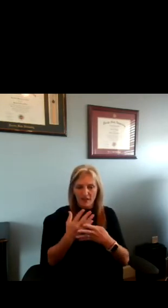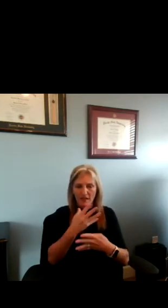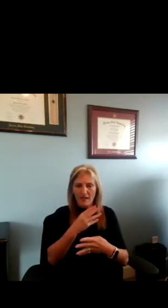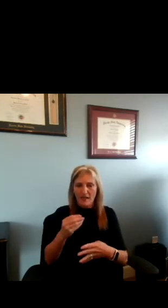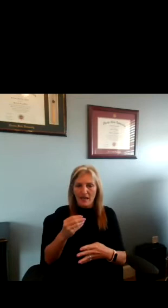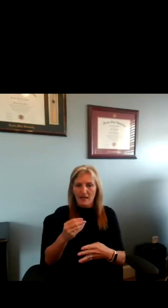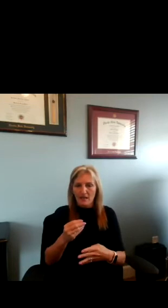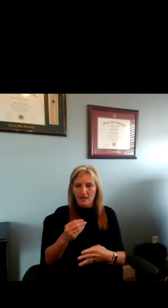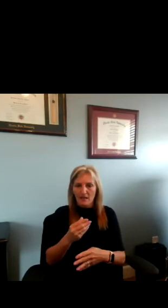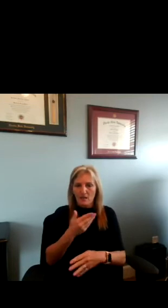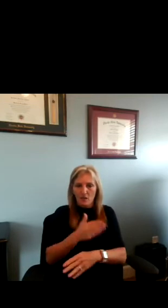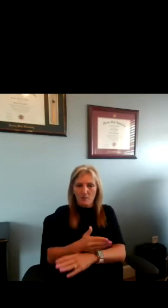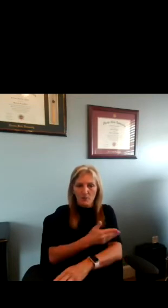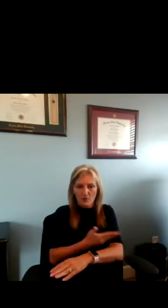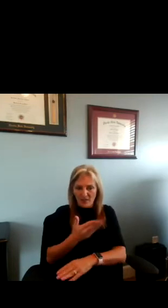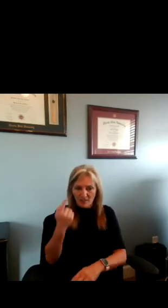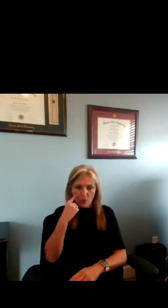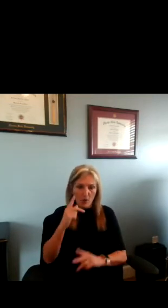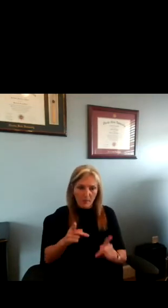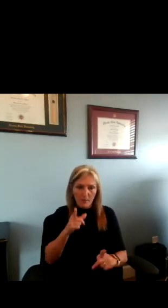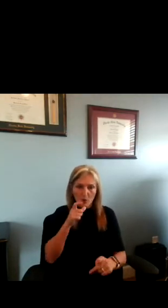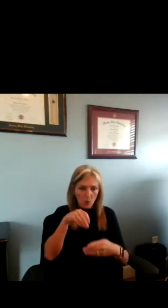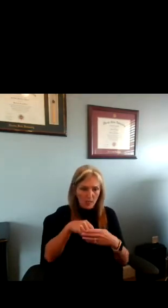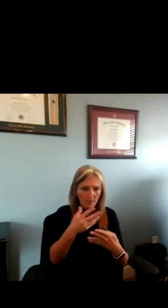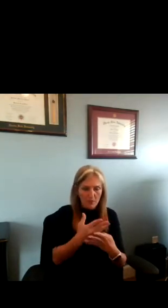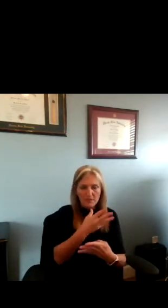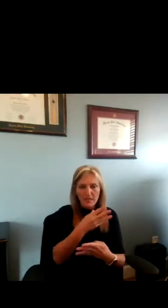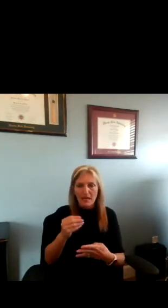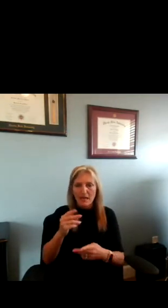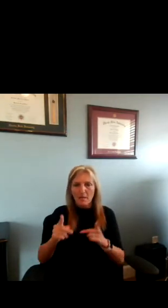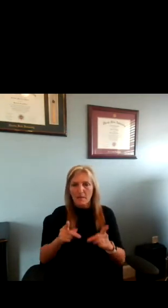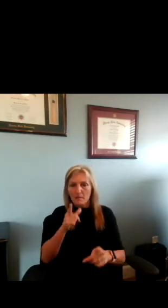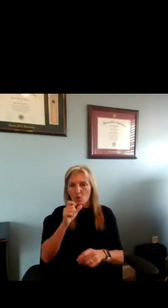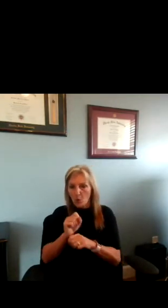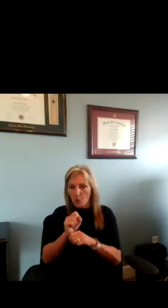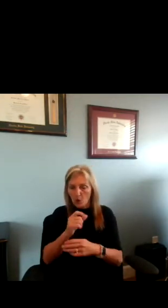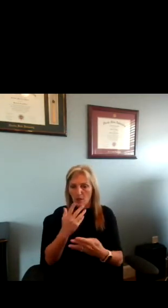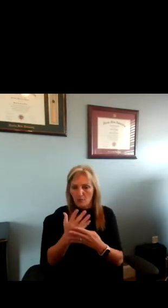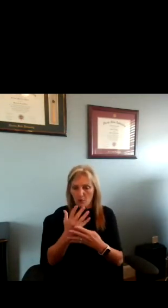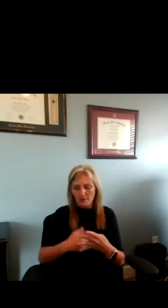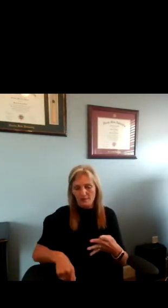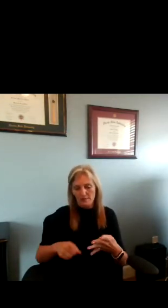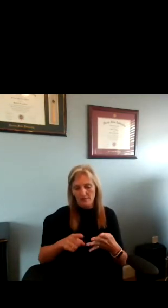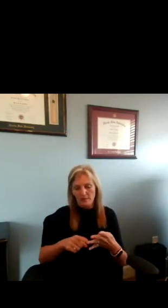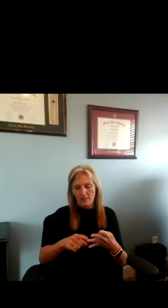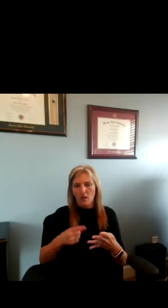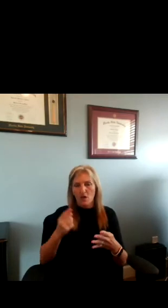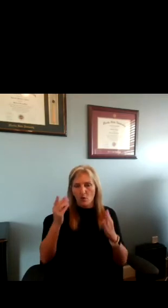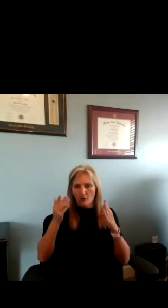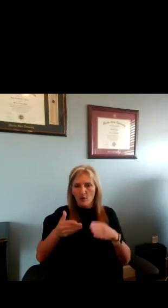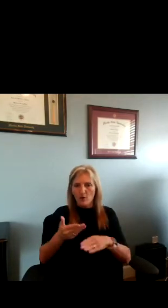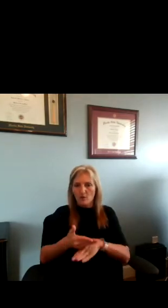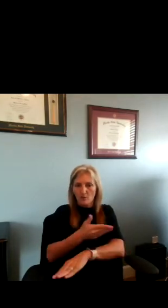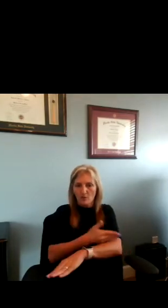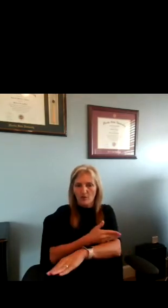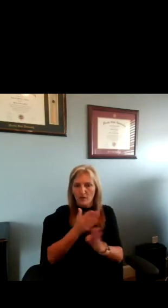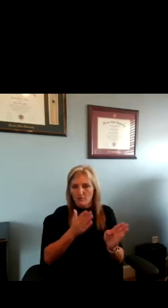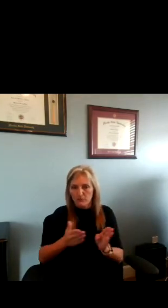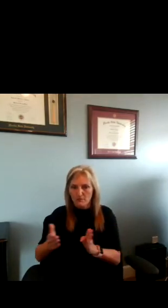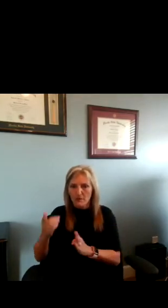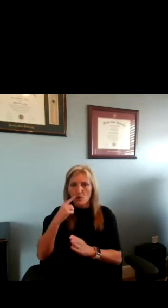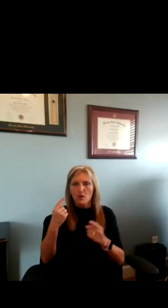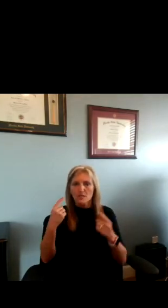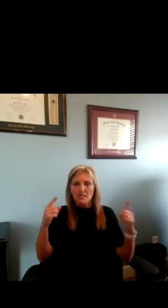in prisons. This includes those who are incarcerated, as well as those who work in prisons. We're focusing on improving preparation for